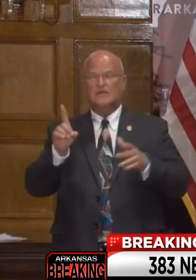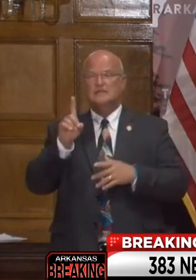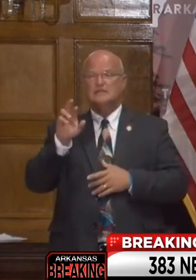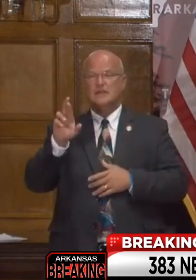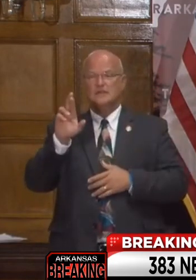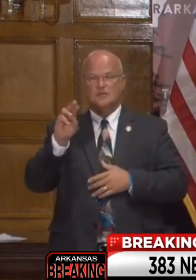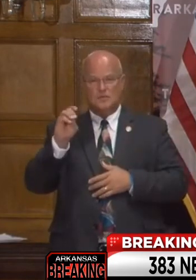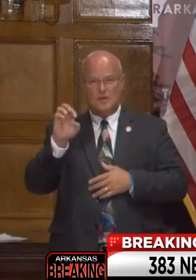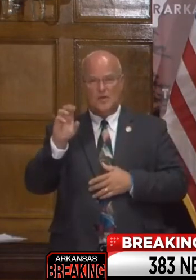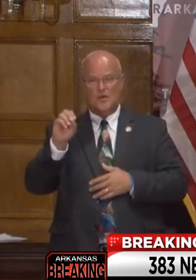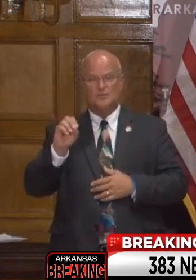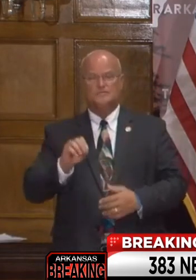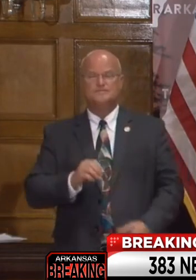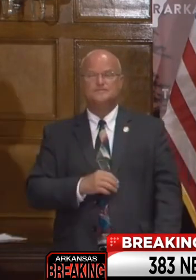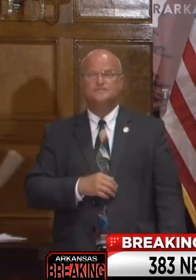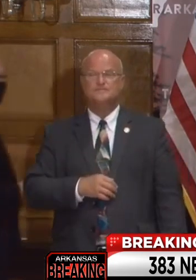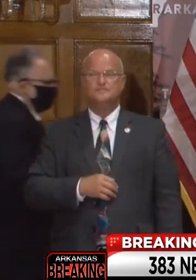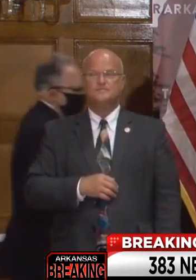Romero?